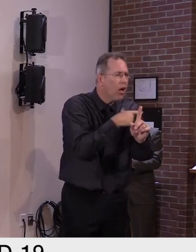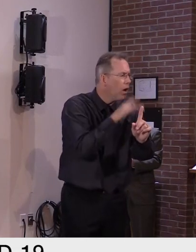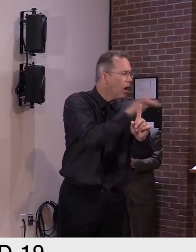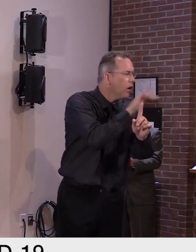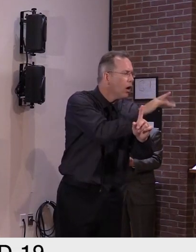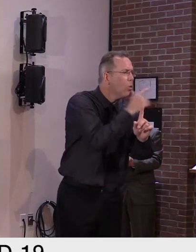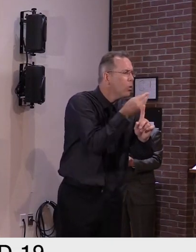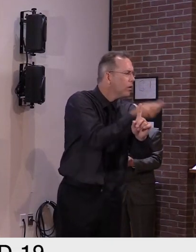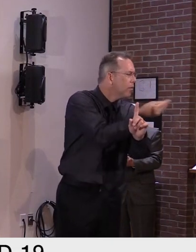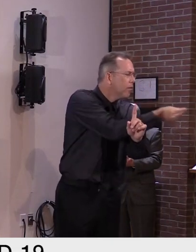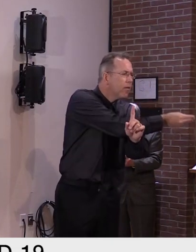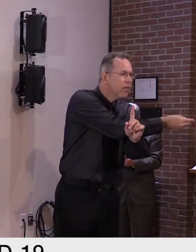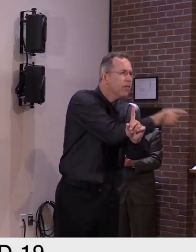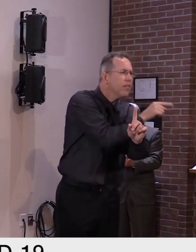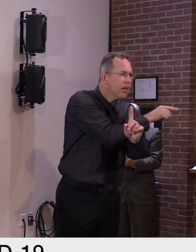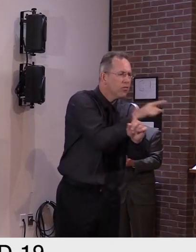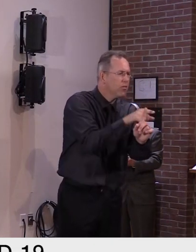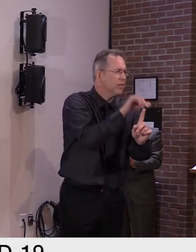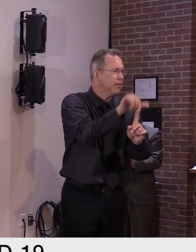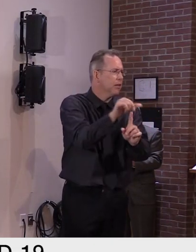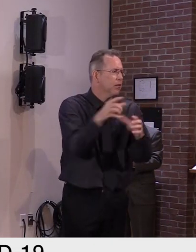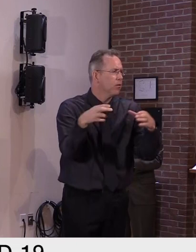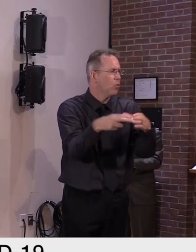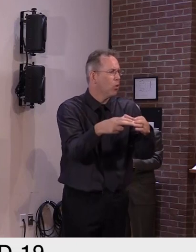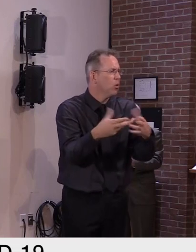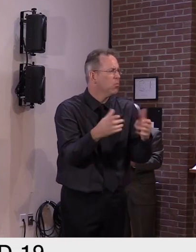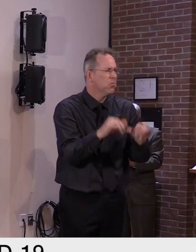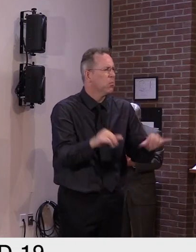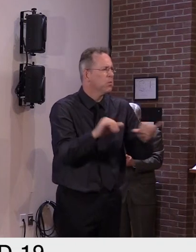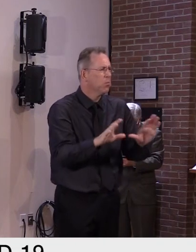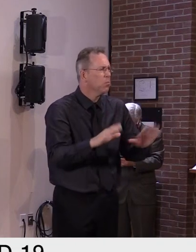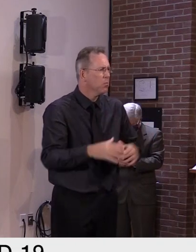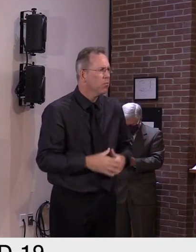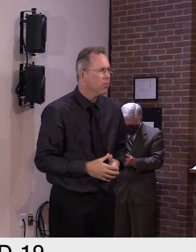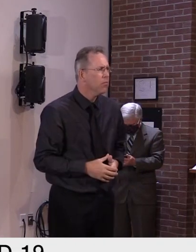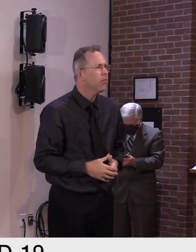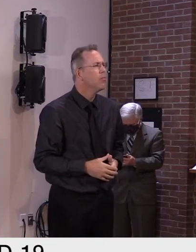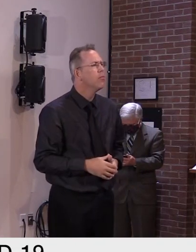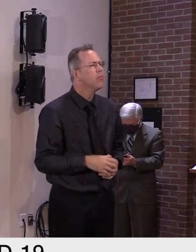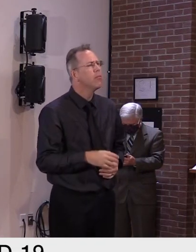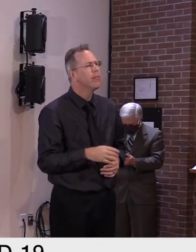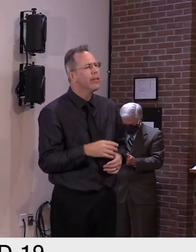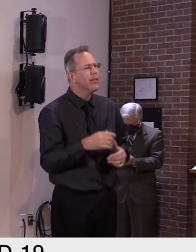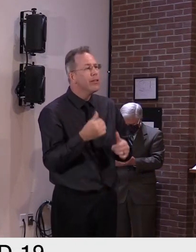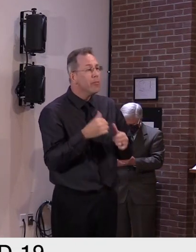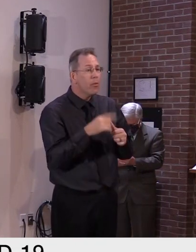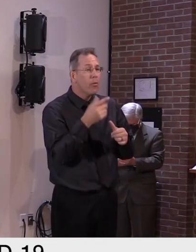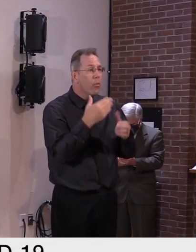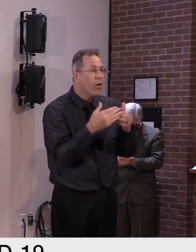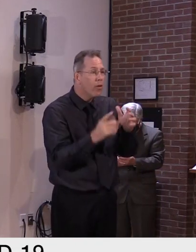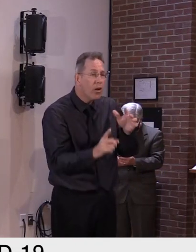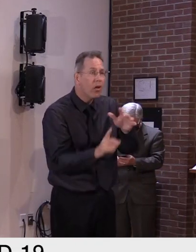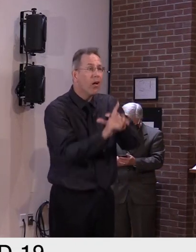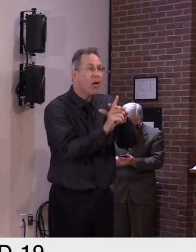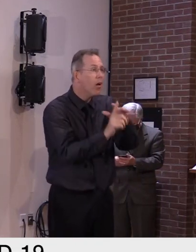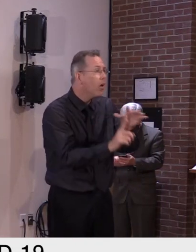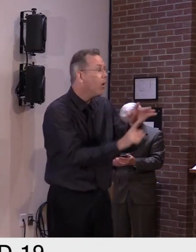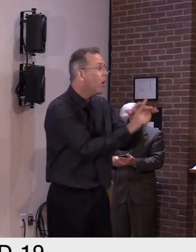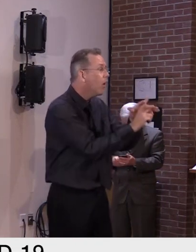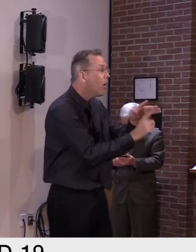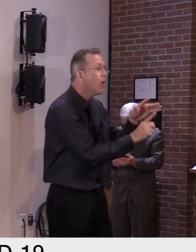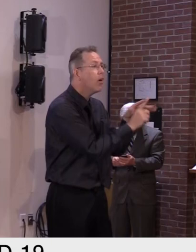And so all that's happened, you know, that's happened with regard to members of the teams, members of the